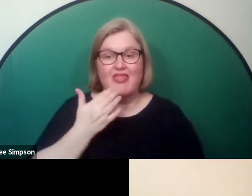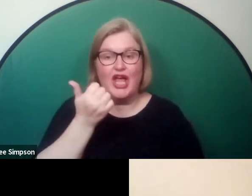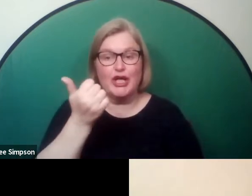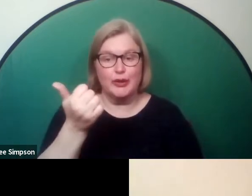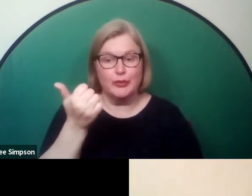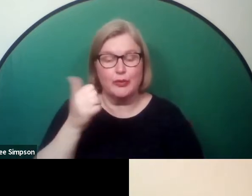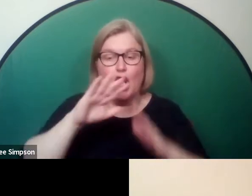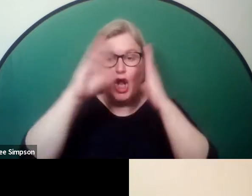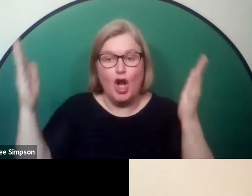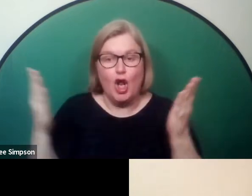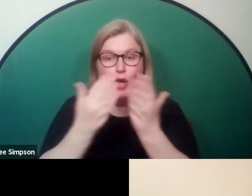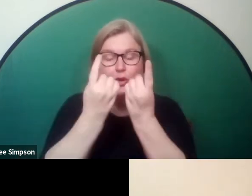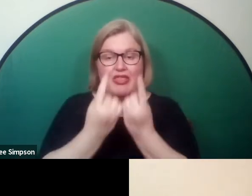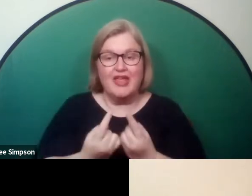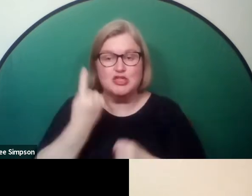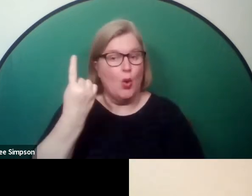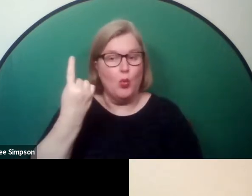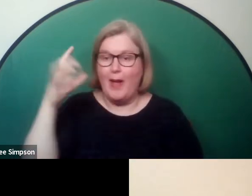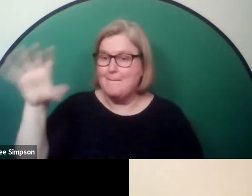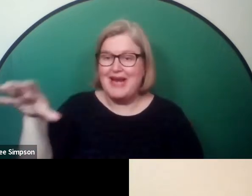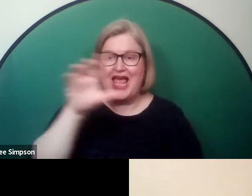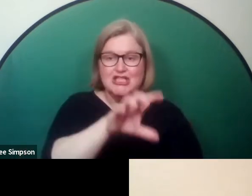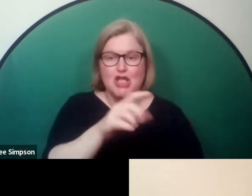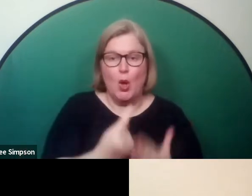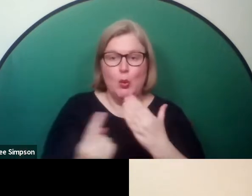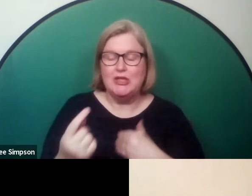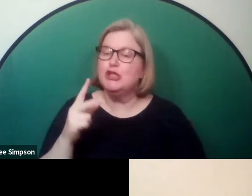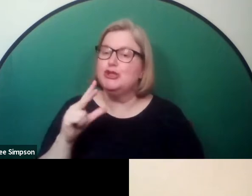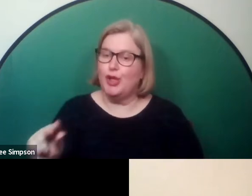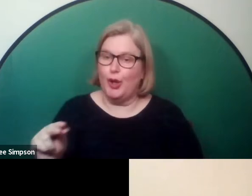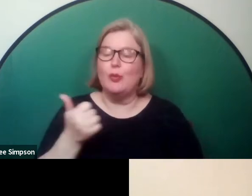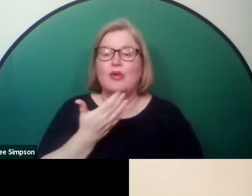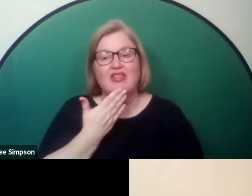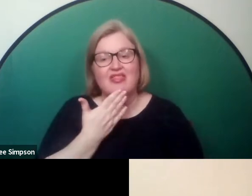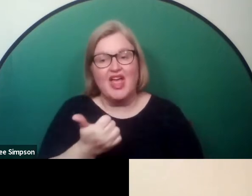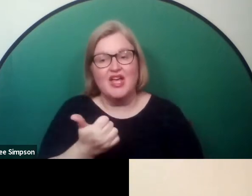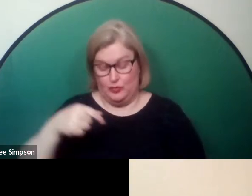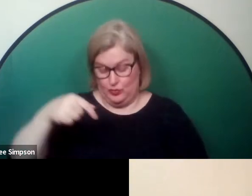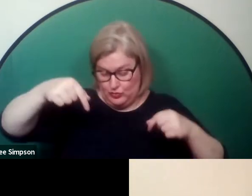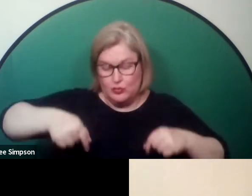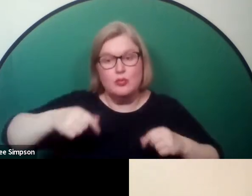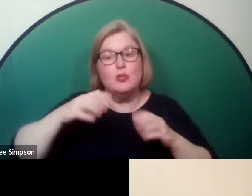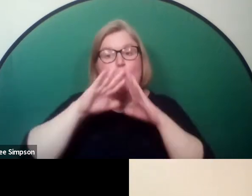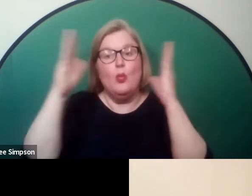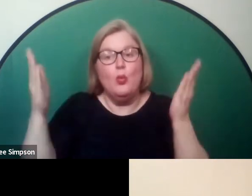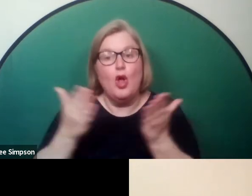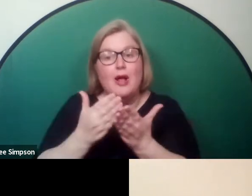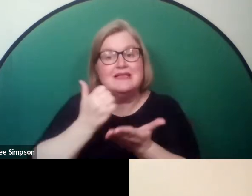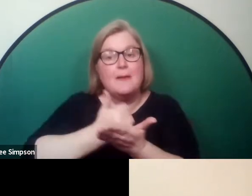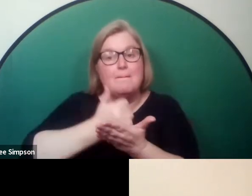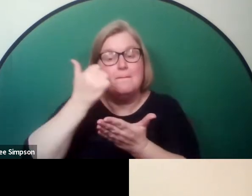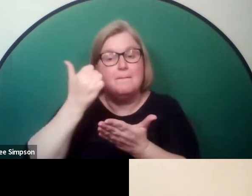global issue, it's not in one place or the other. And I can give a very small example of World Bank, which had set up